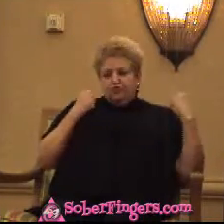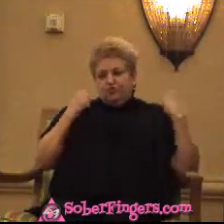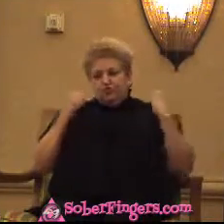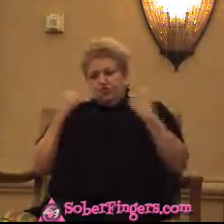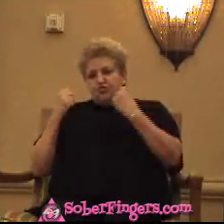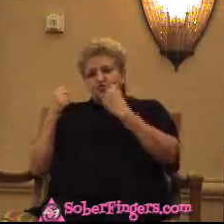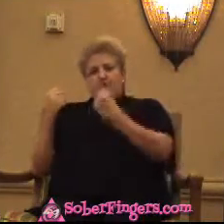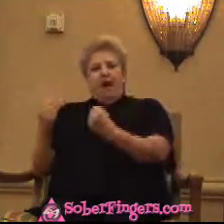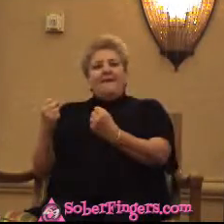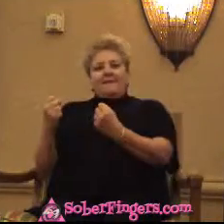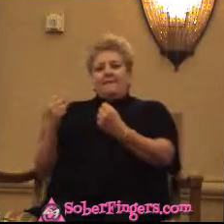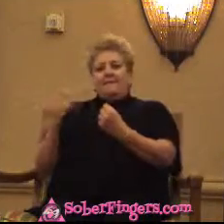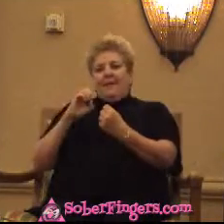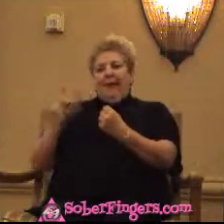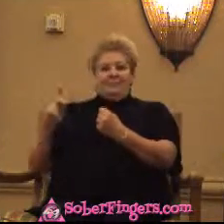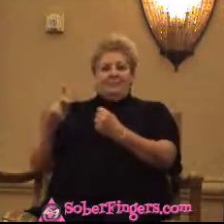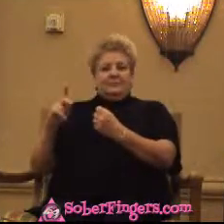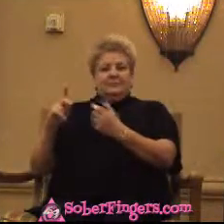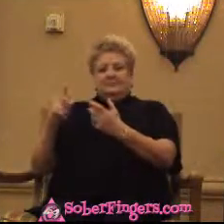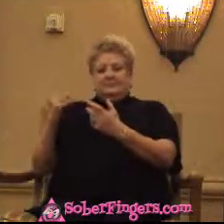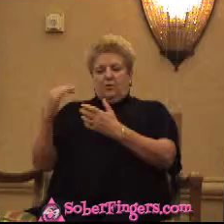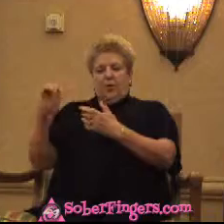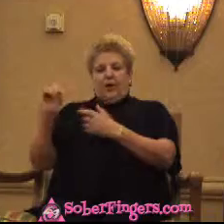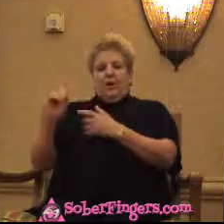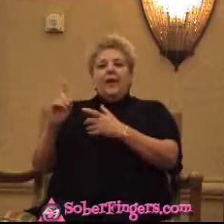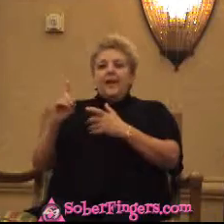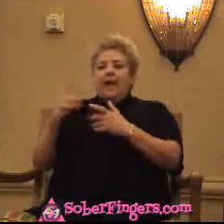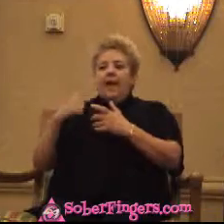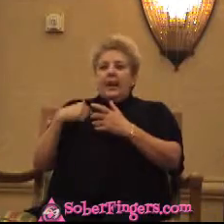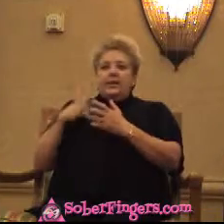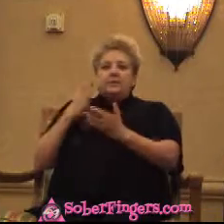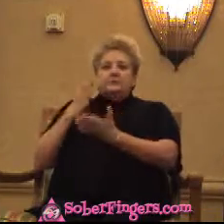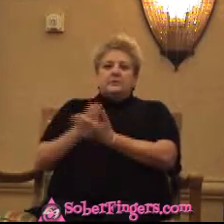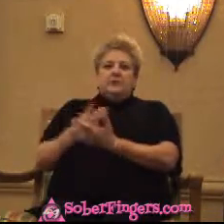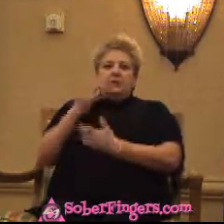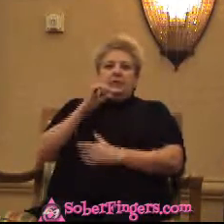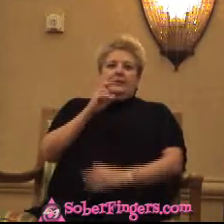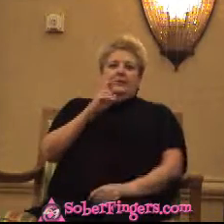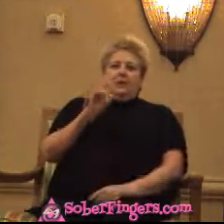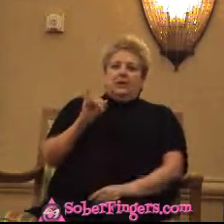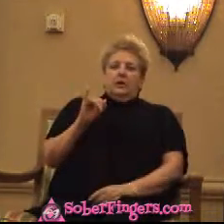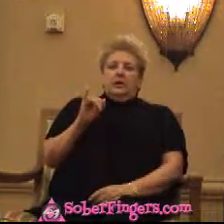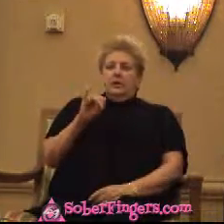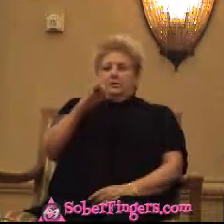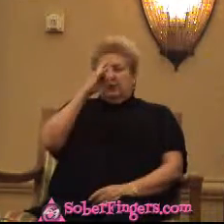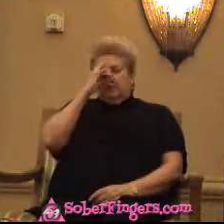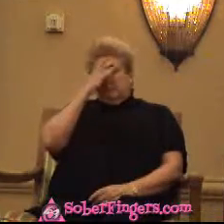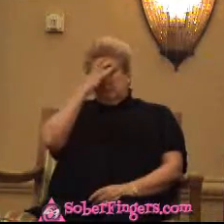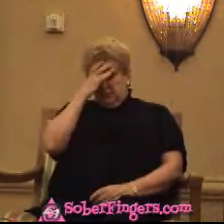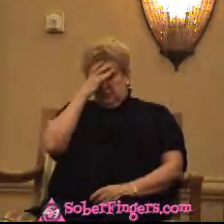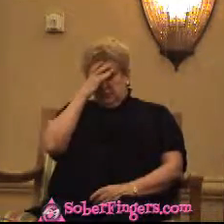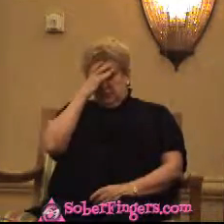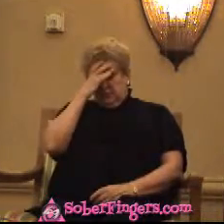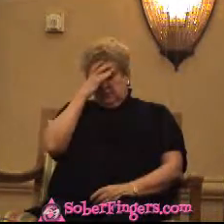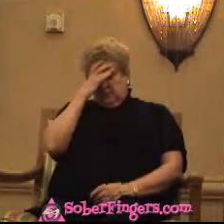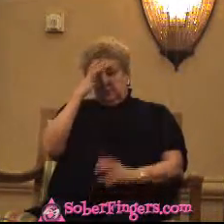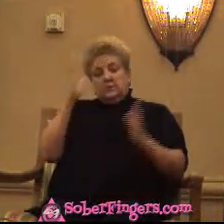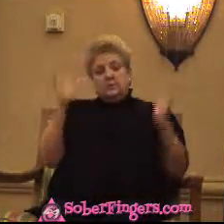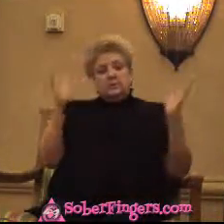for drunk driving. And I thought, oh Jesus, this is not good for my image. You know? But you know what? I've driven drunk